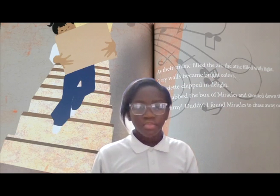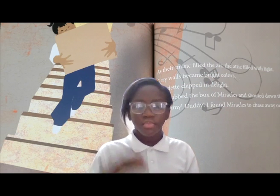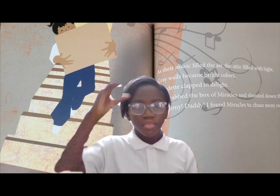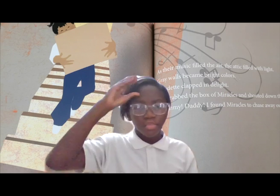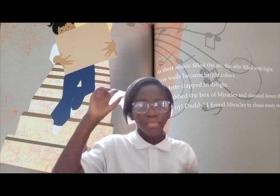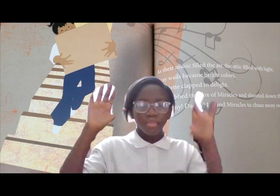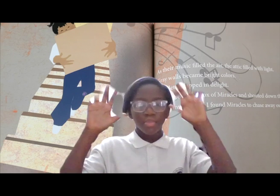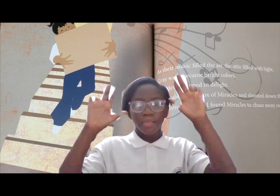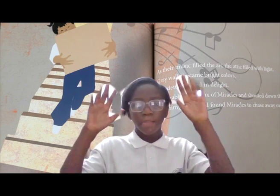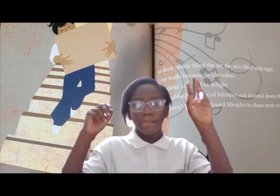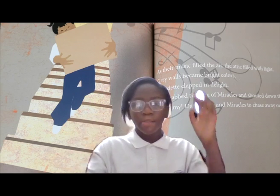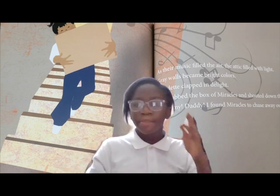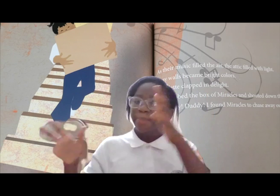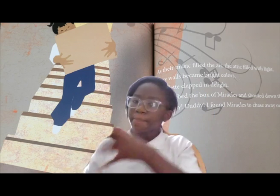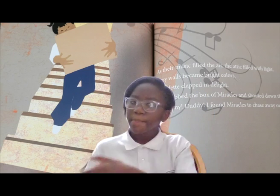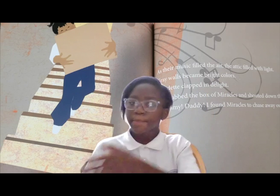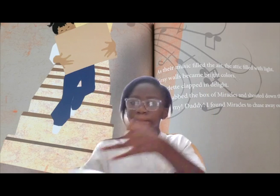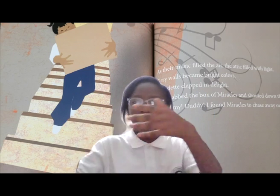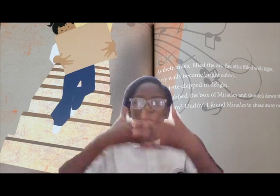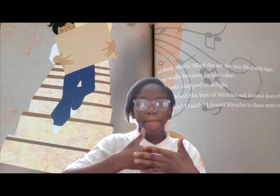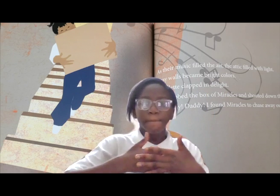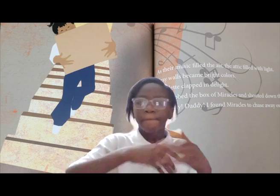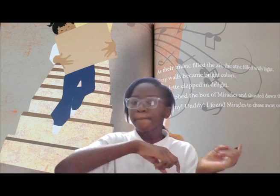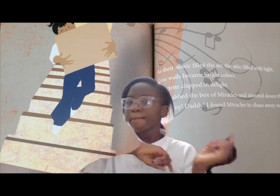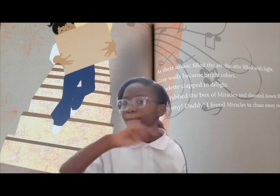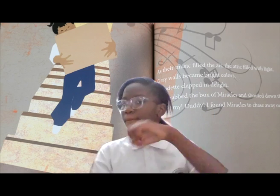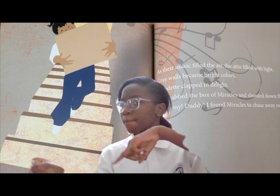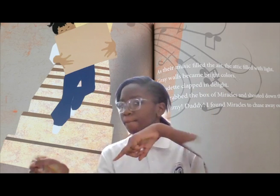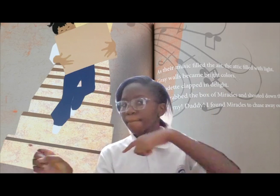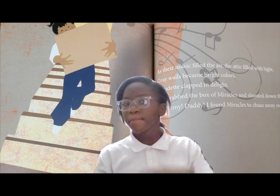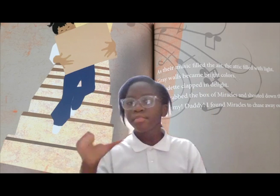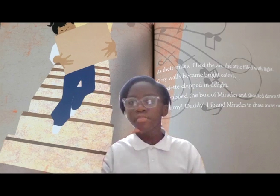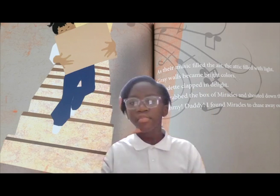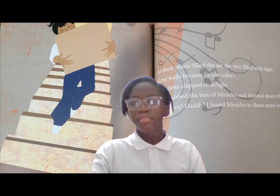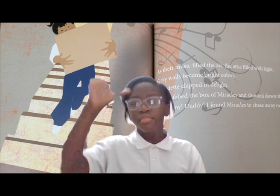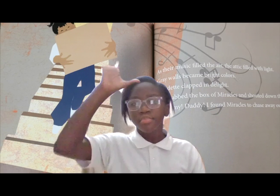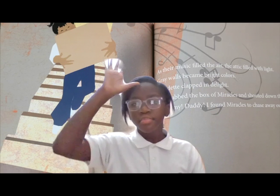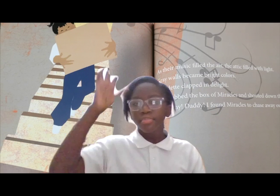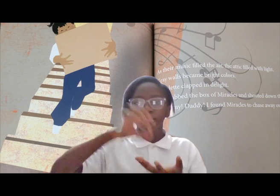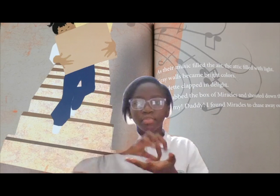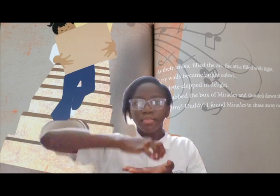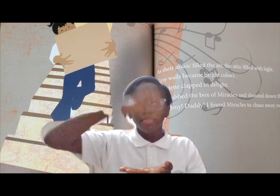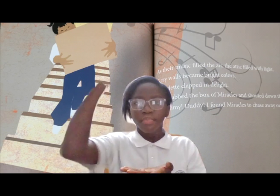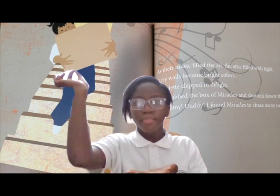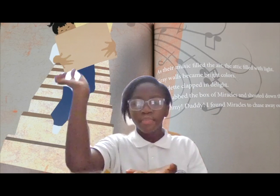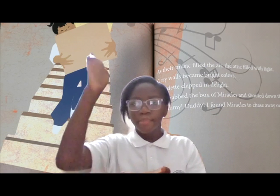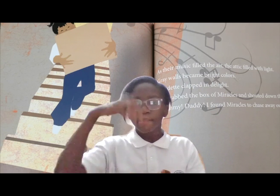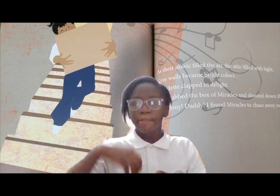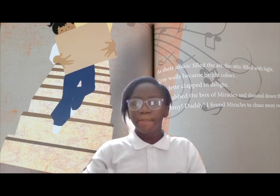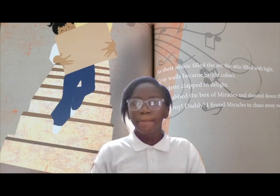She grabbed the box of miracles and shouted down the stairs, "Mommy, Daddy, I found the miracles to chase away our